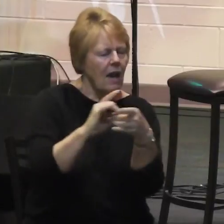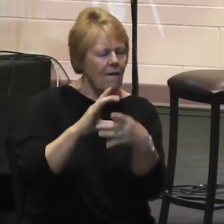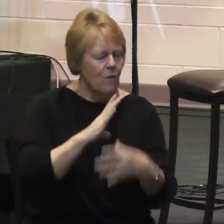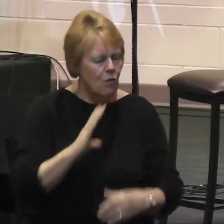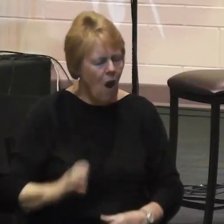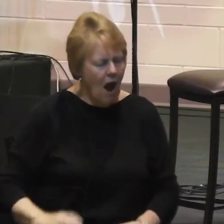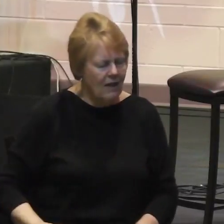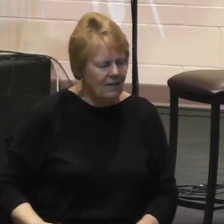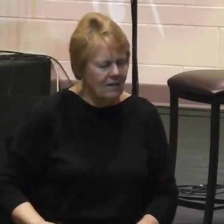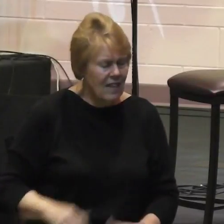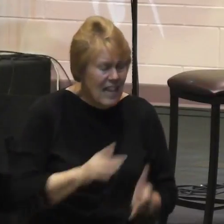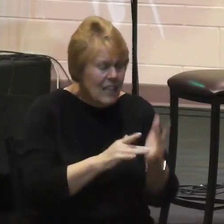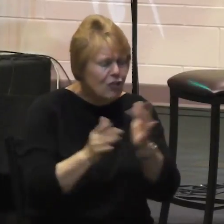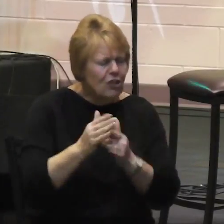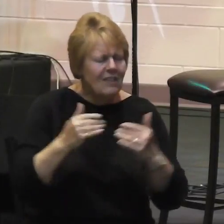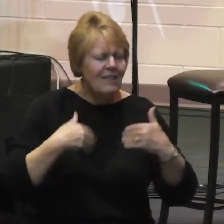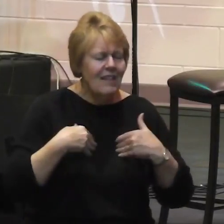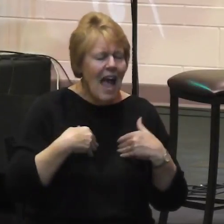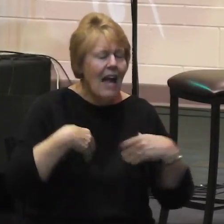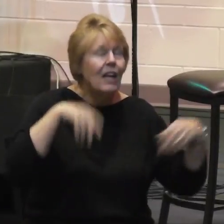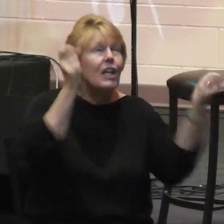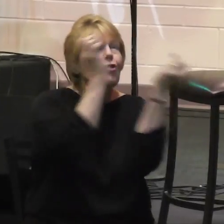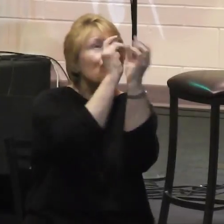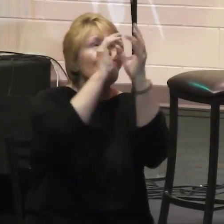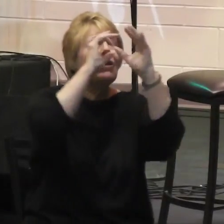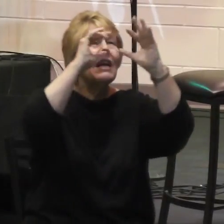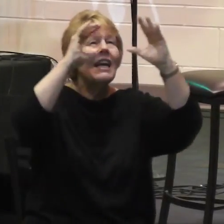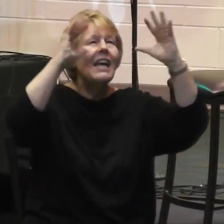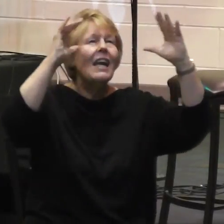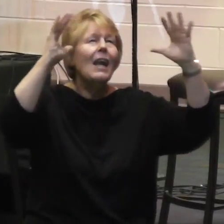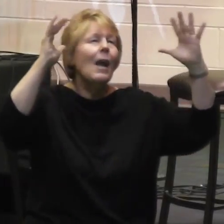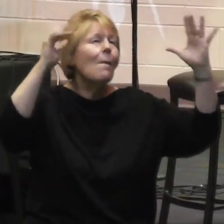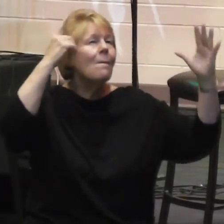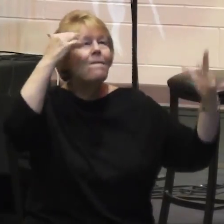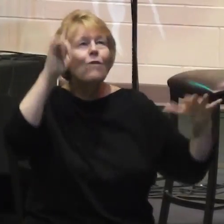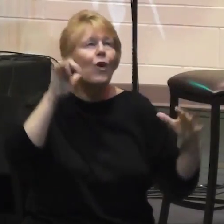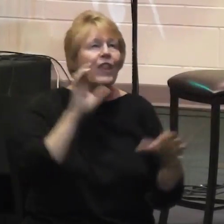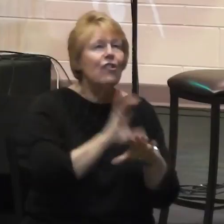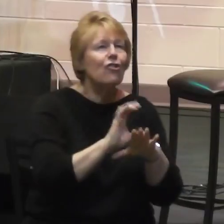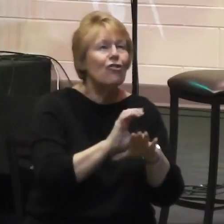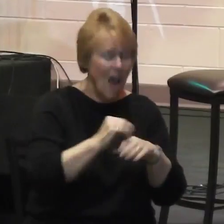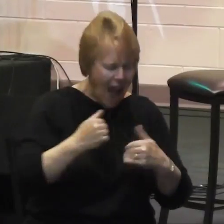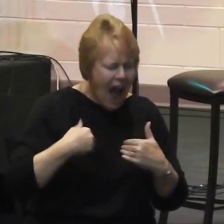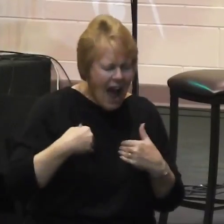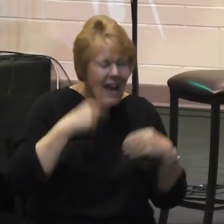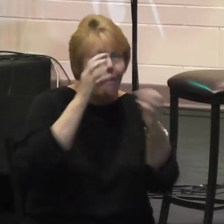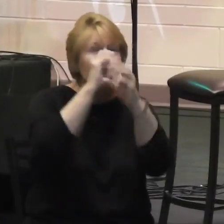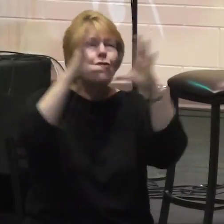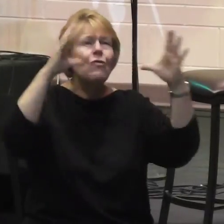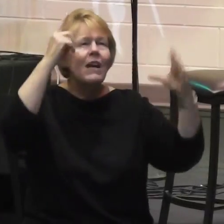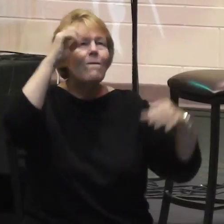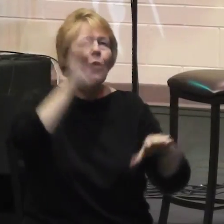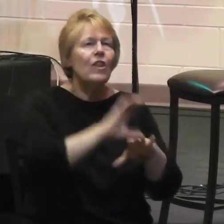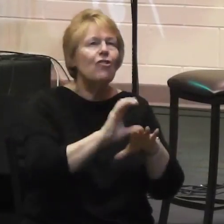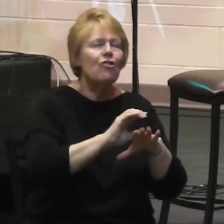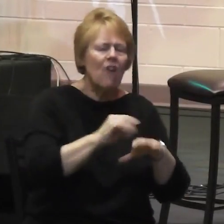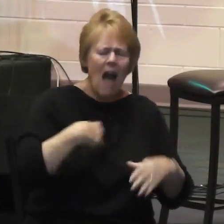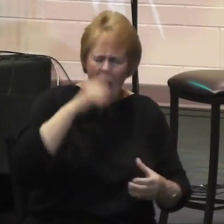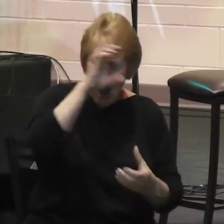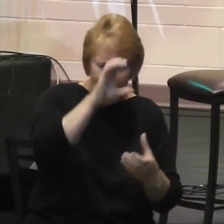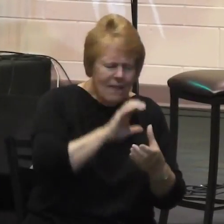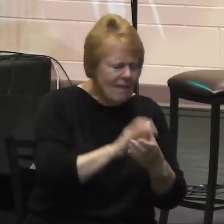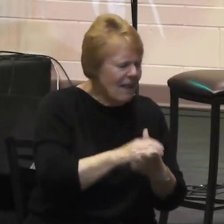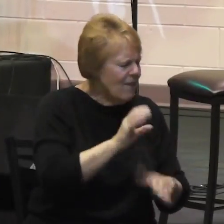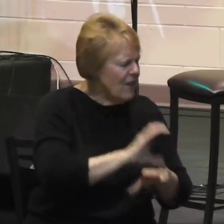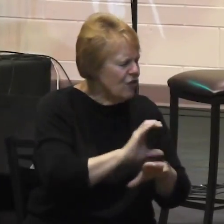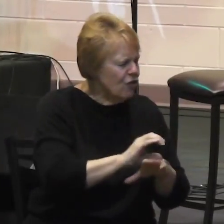for the church. I have a dream for the church. I believe in the church. I believe